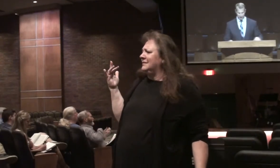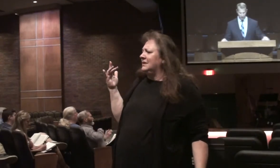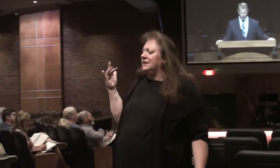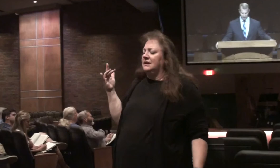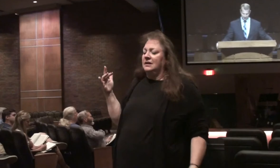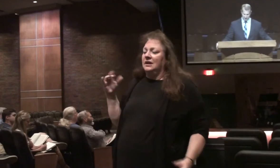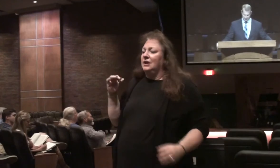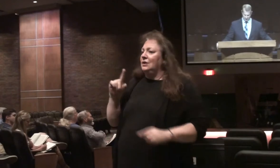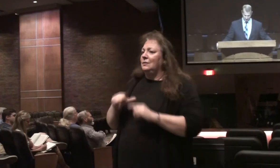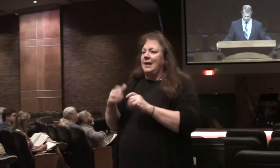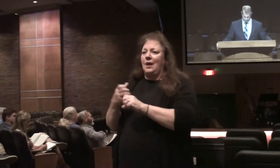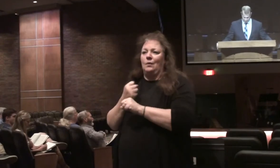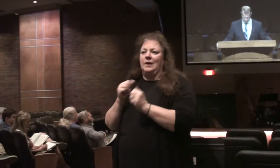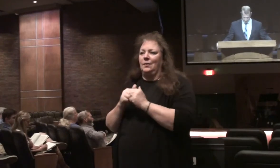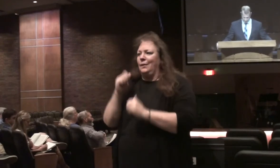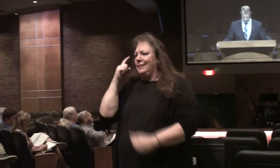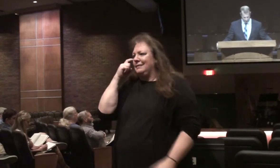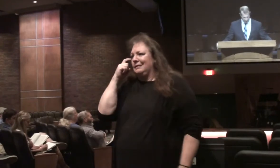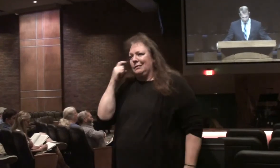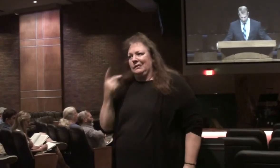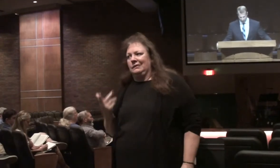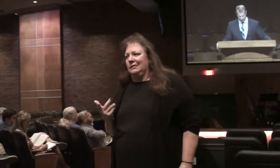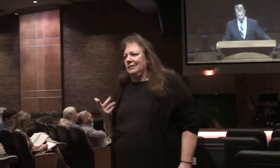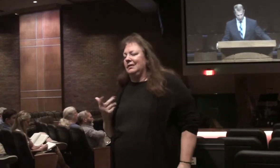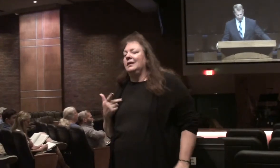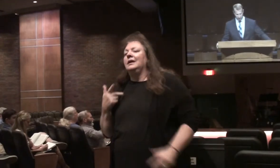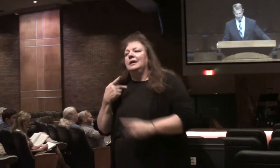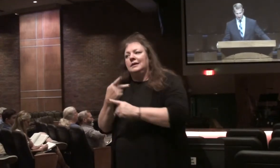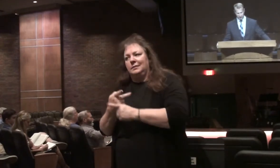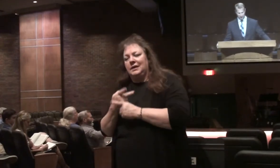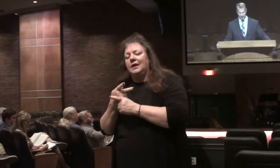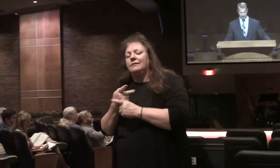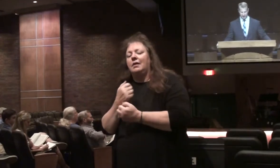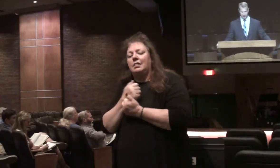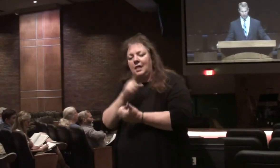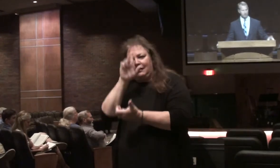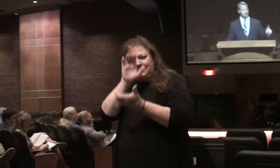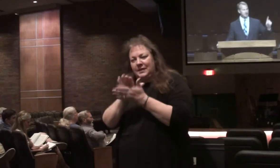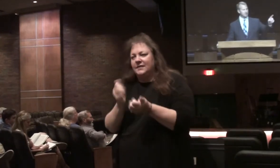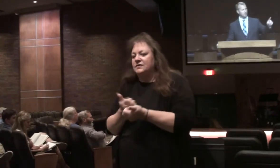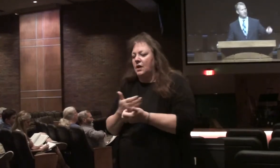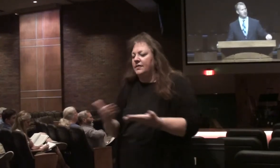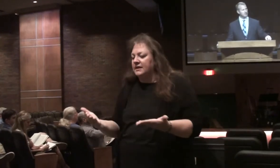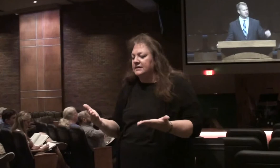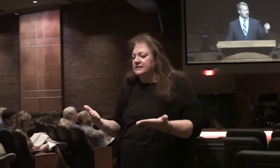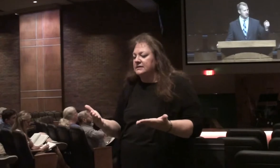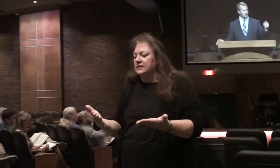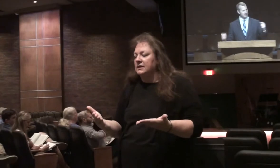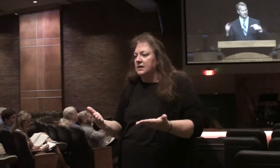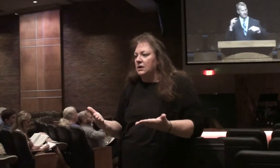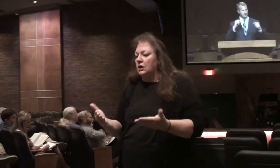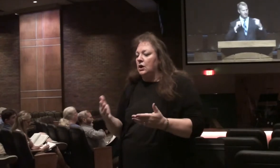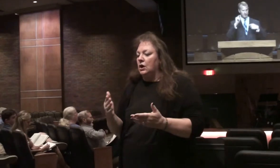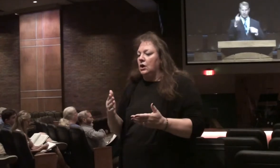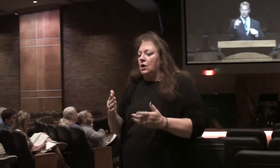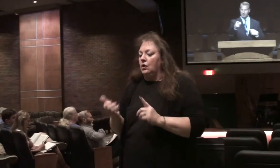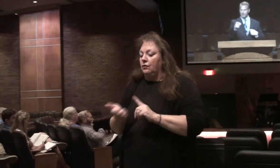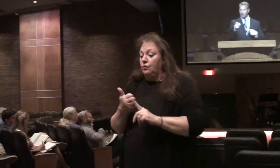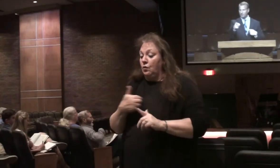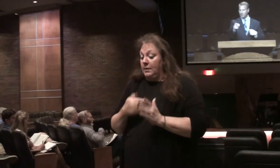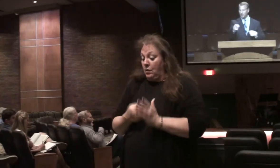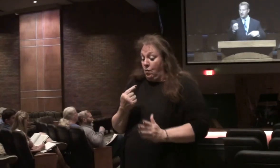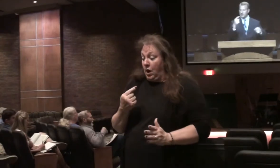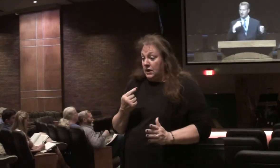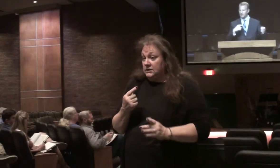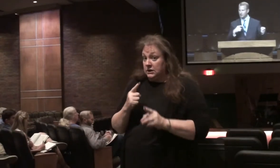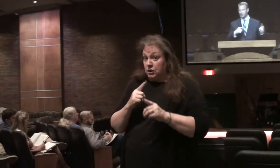No one can win in suspicion. You know, but be careful. Love believes all things. The world says, fool me once, shame on you.